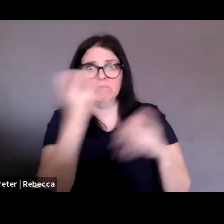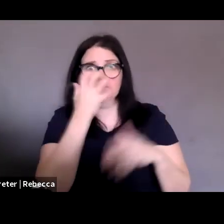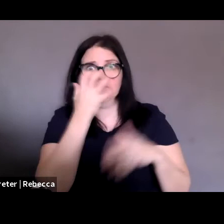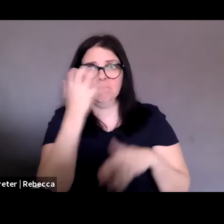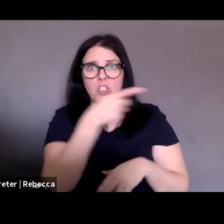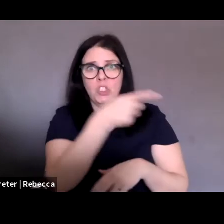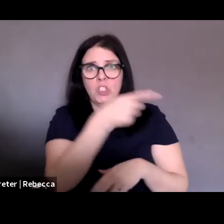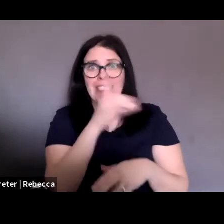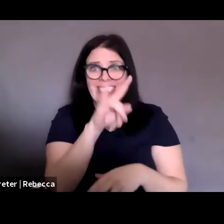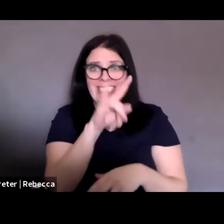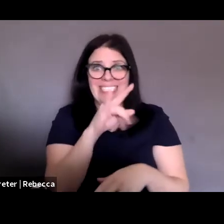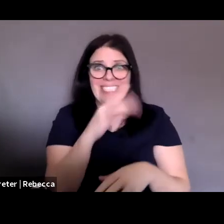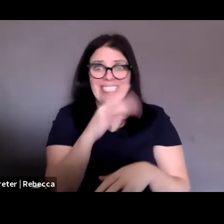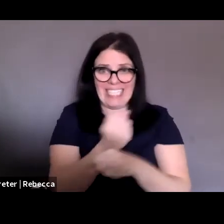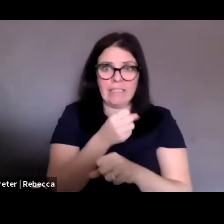sexual assault.